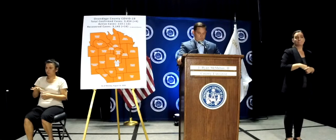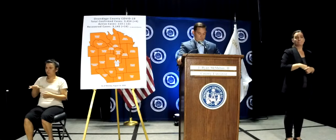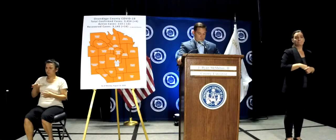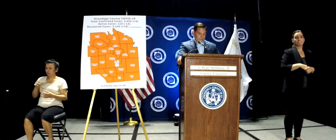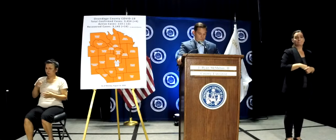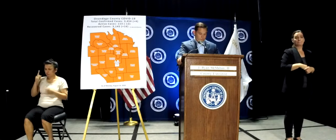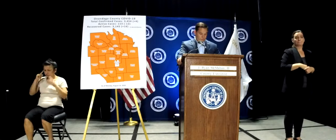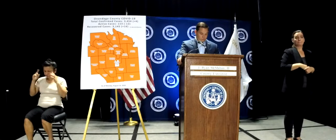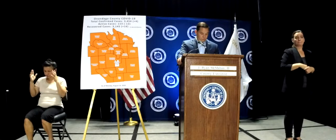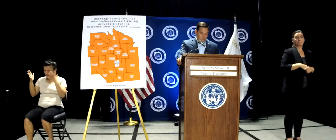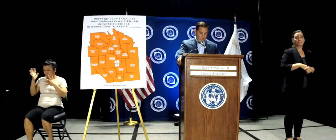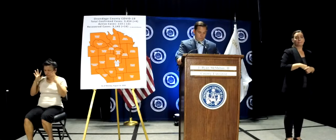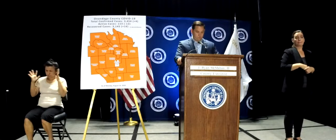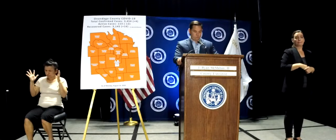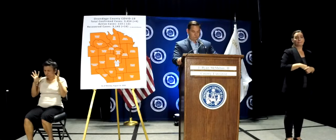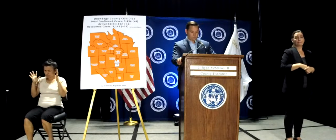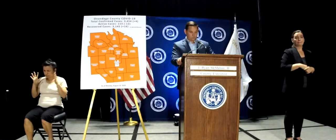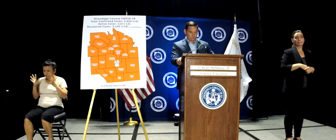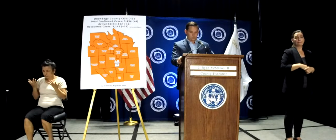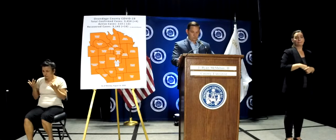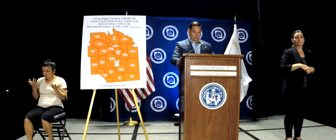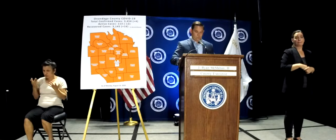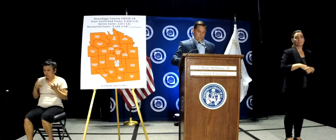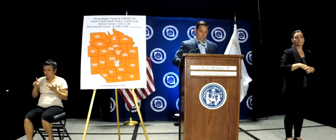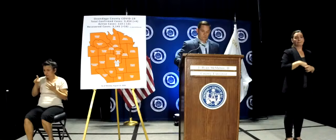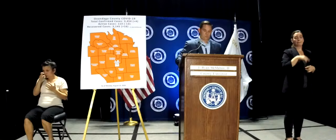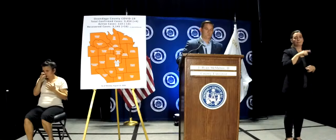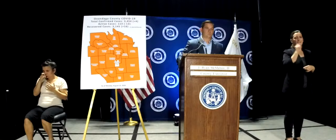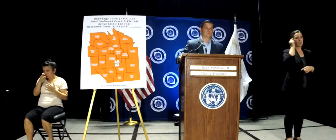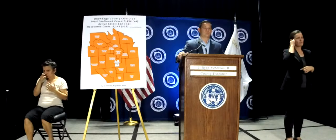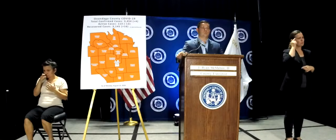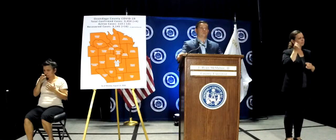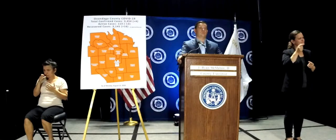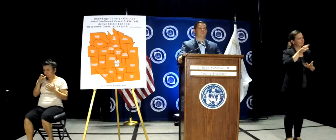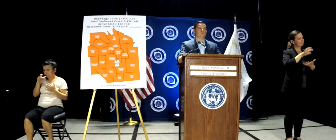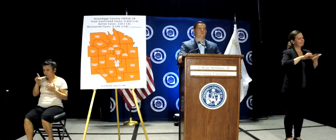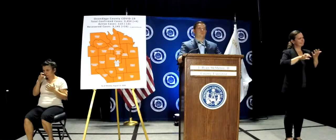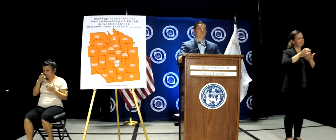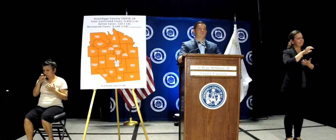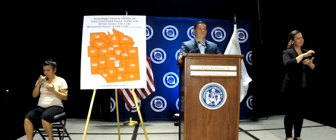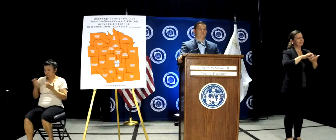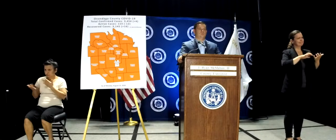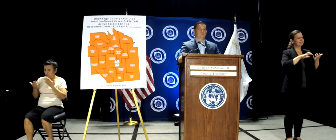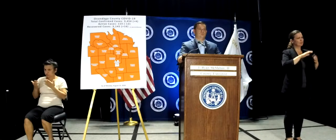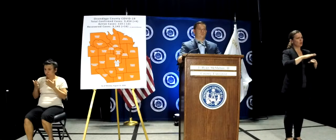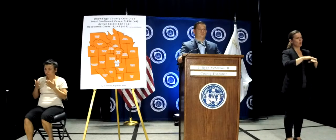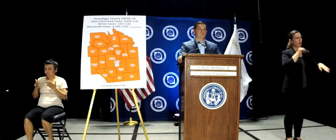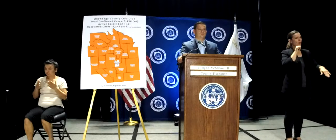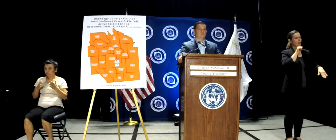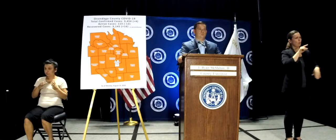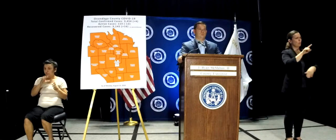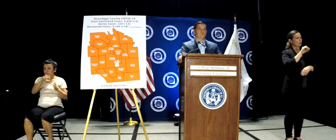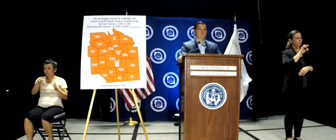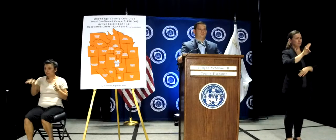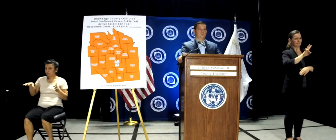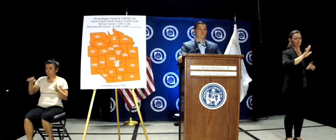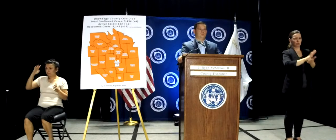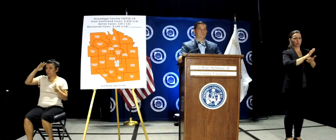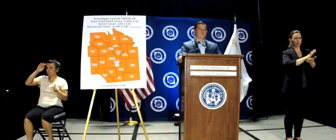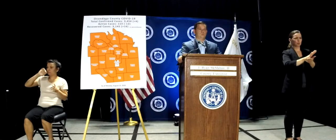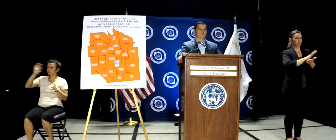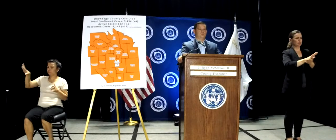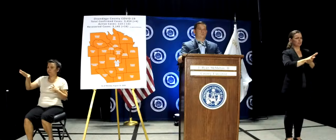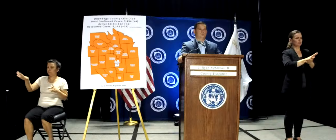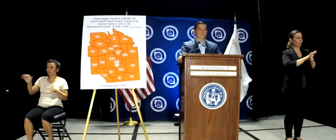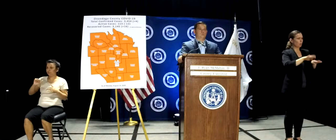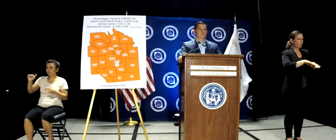school districts stating that they didn't submit their reopening plans. Now, some schools have gotten back to us in Central New York telling us they have. What are your